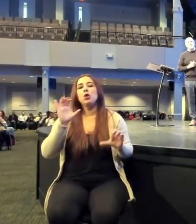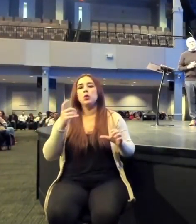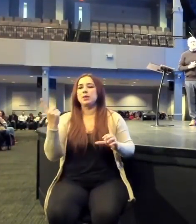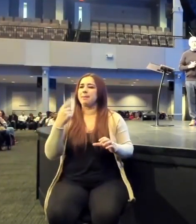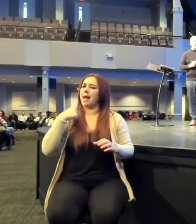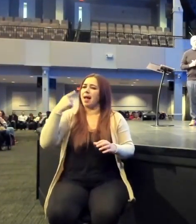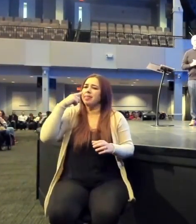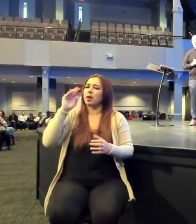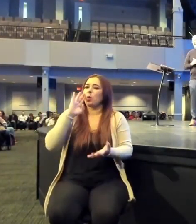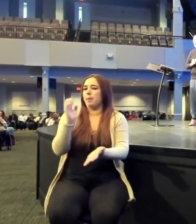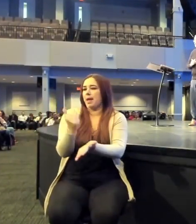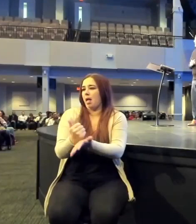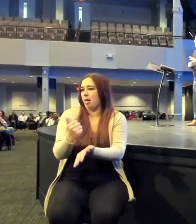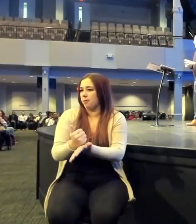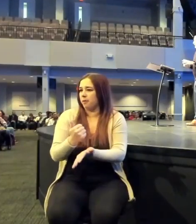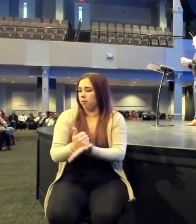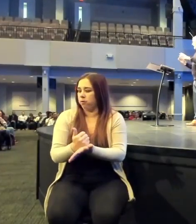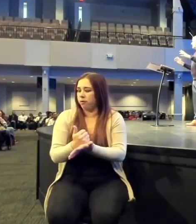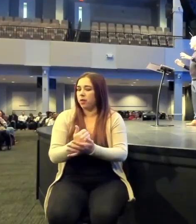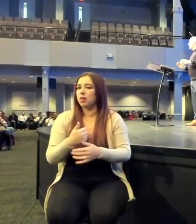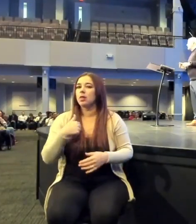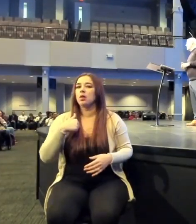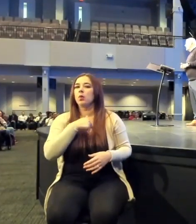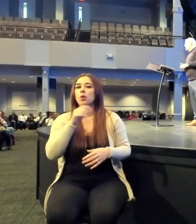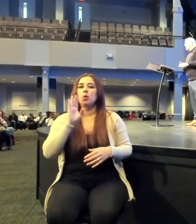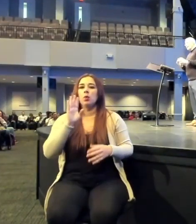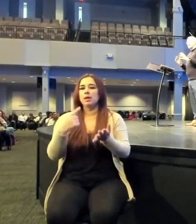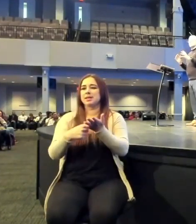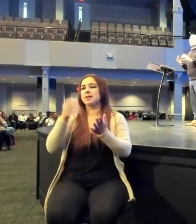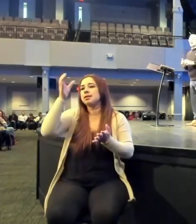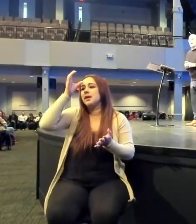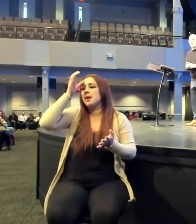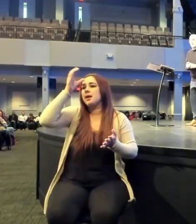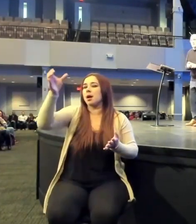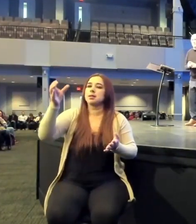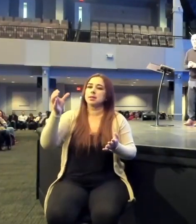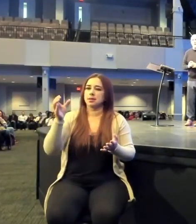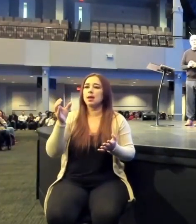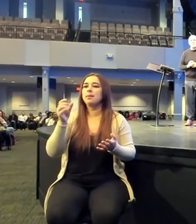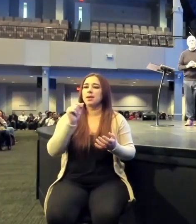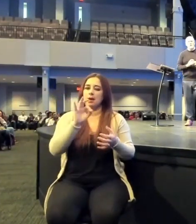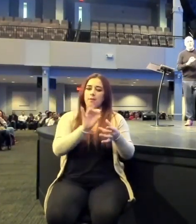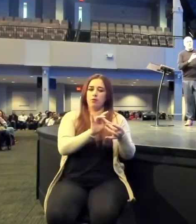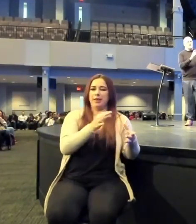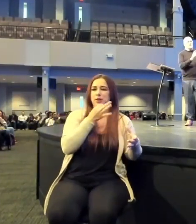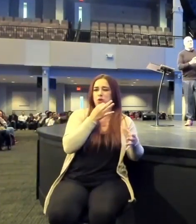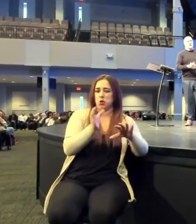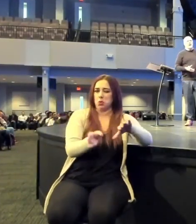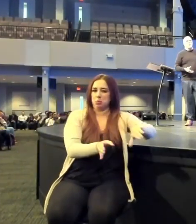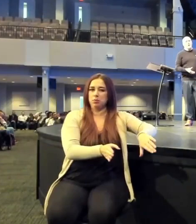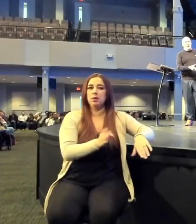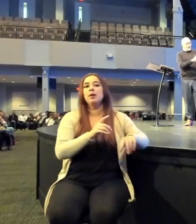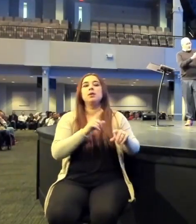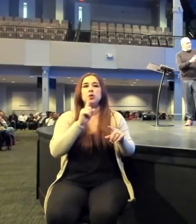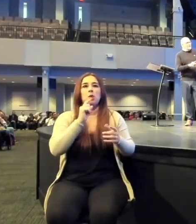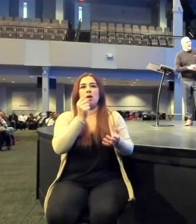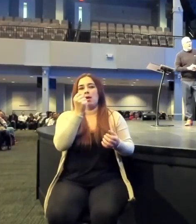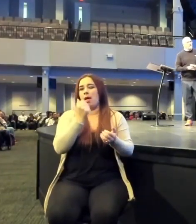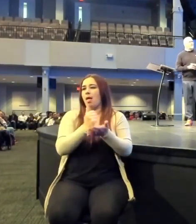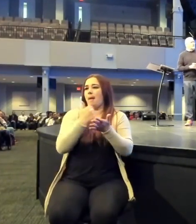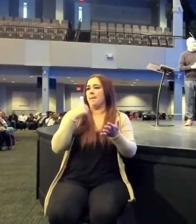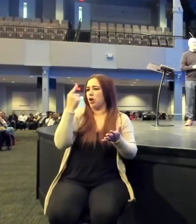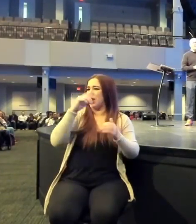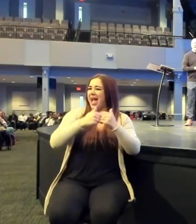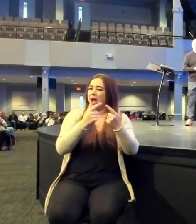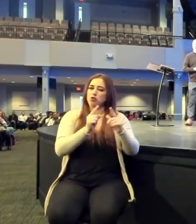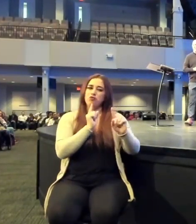present to you and we're going to get into the concept of release today here in just a few moments. It will help us to understand how we are to respond